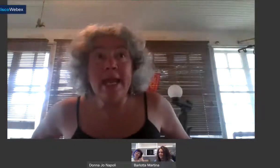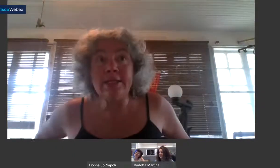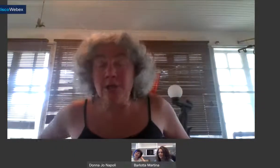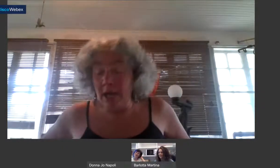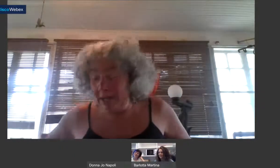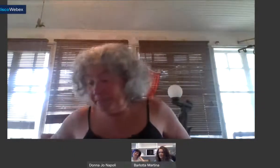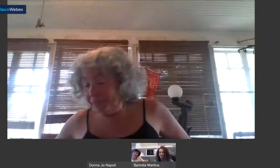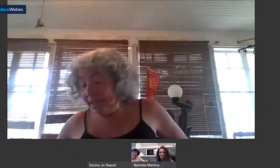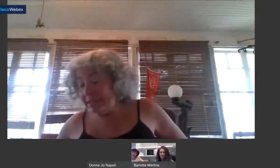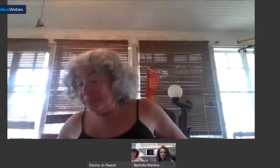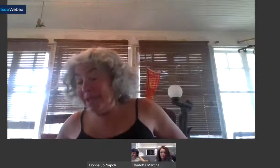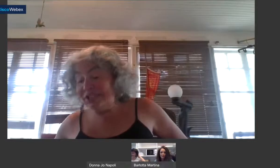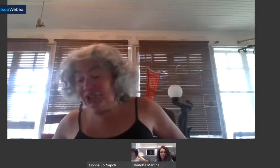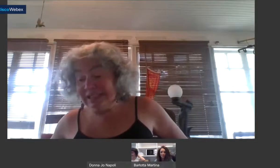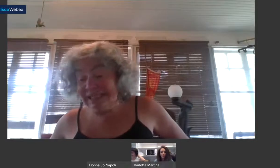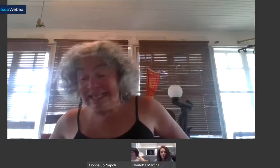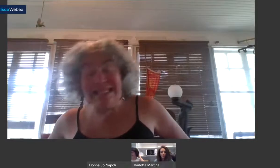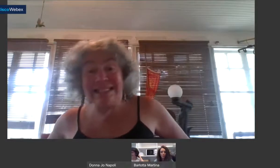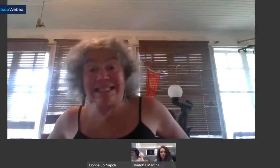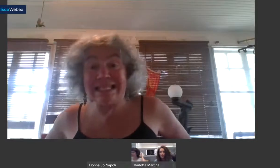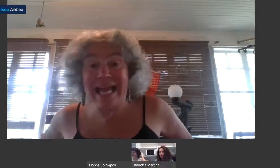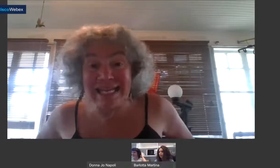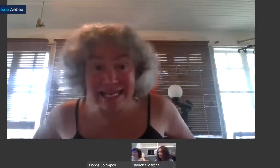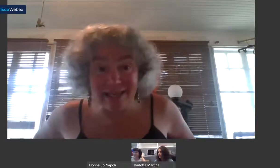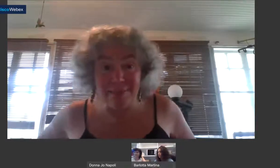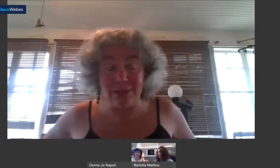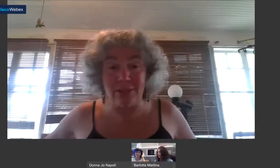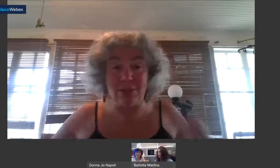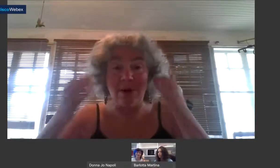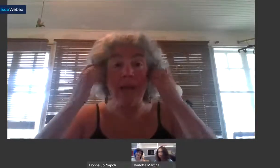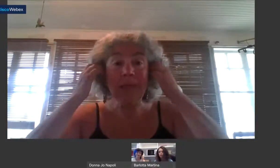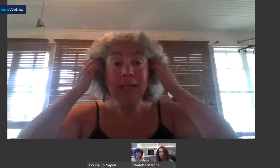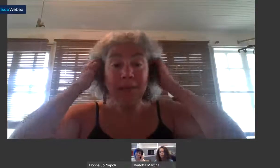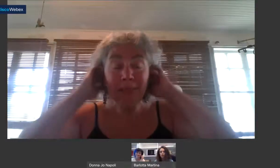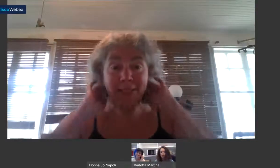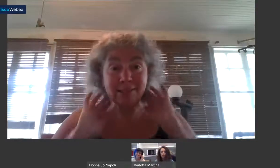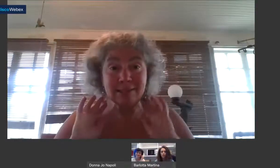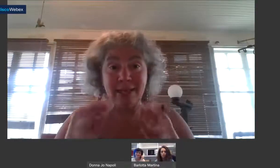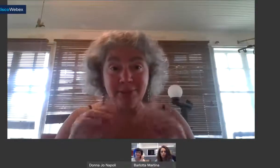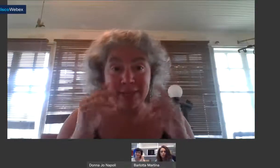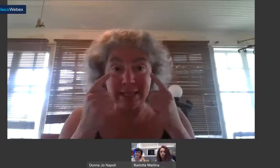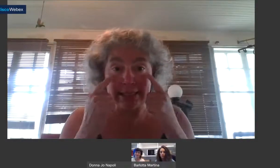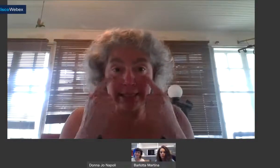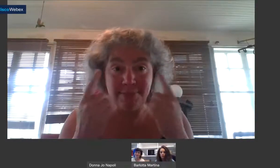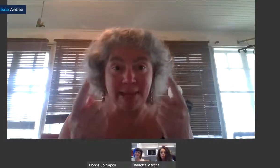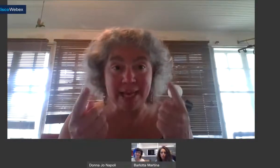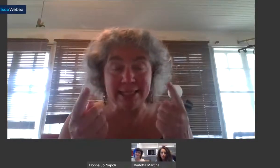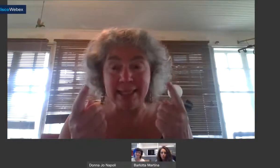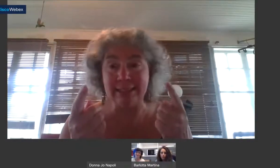And especially in signing, it messes you up because signers like to keep eye